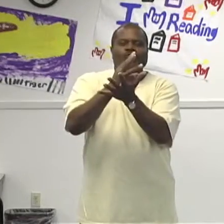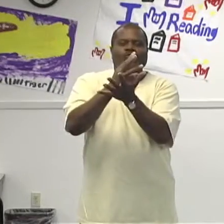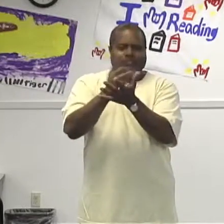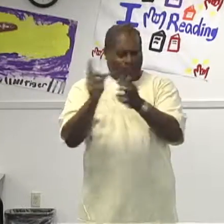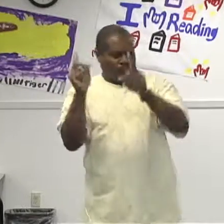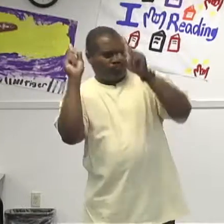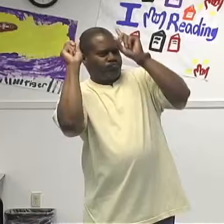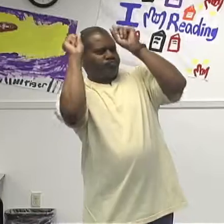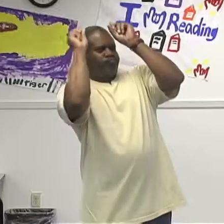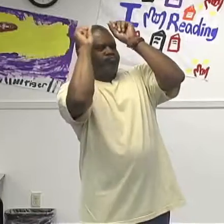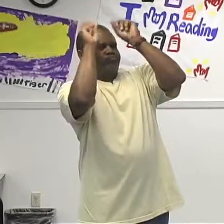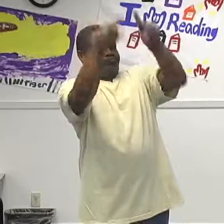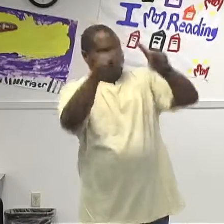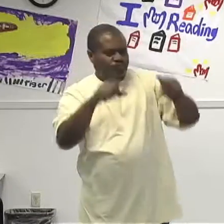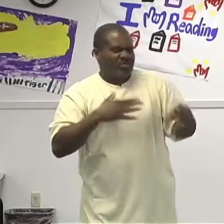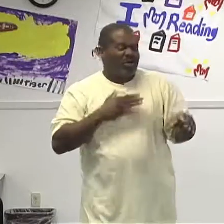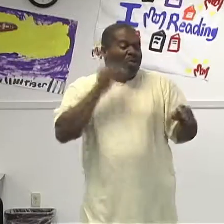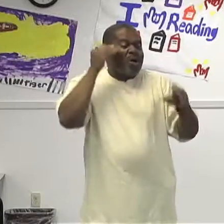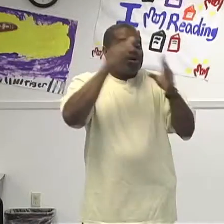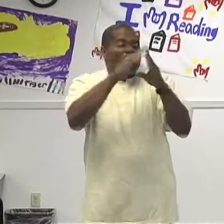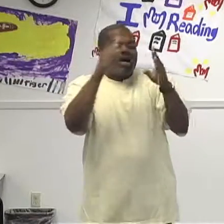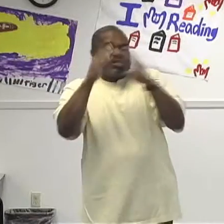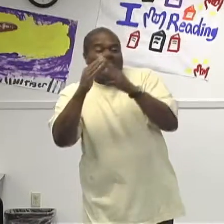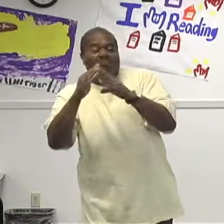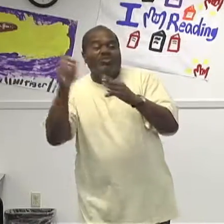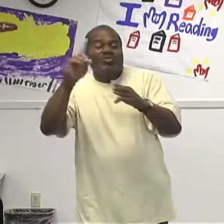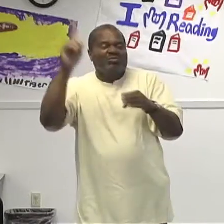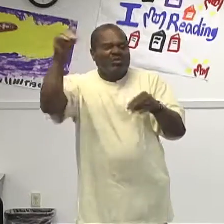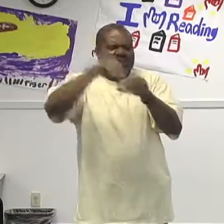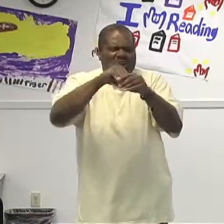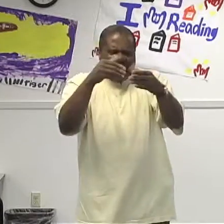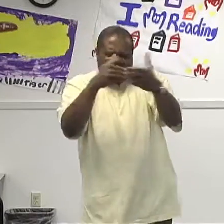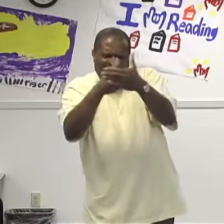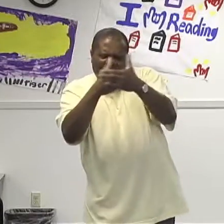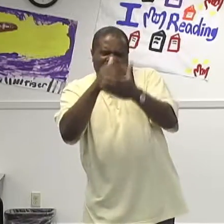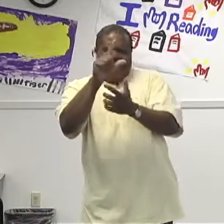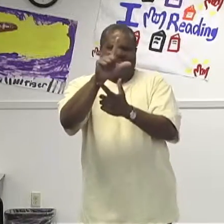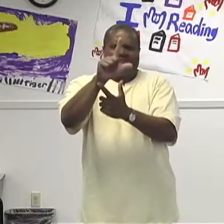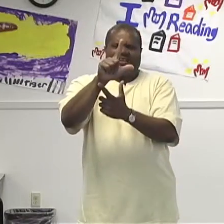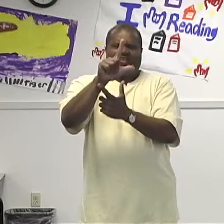And so the woman suggested that we go and meet with a social worker to discuss my options.